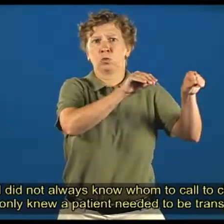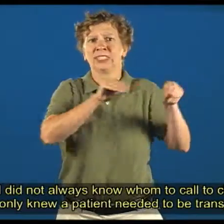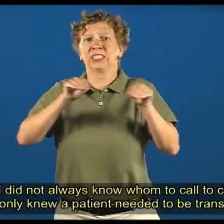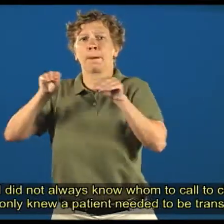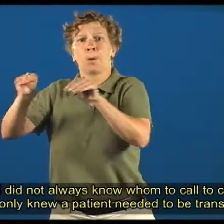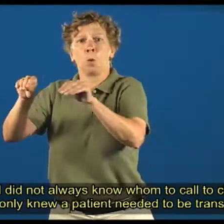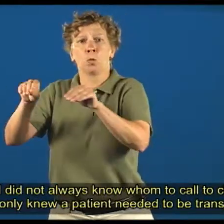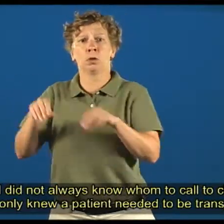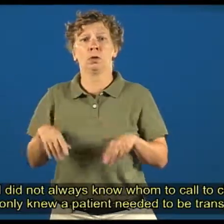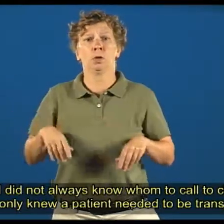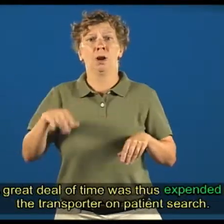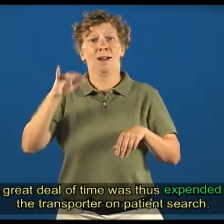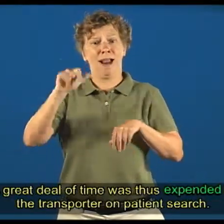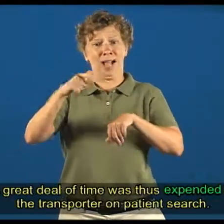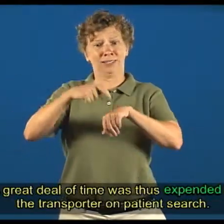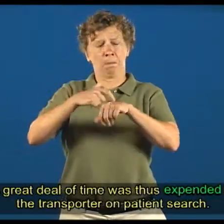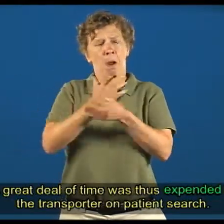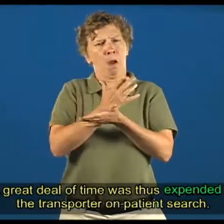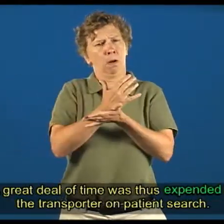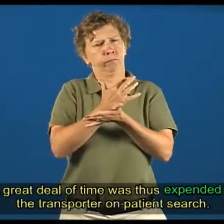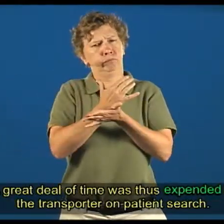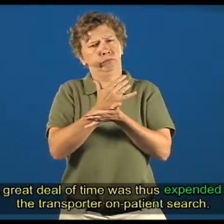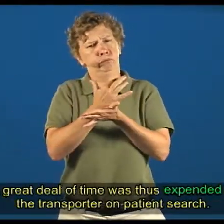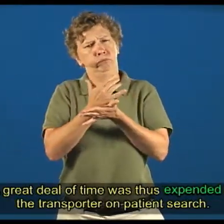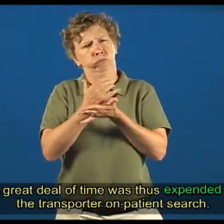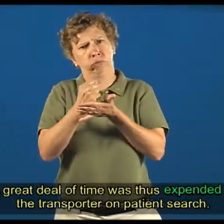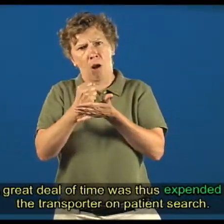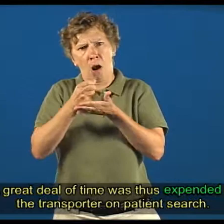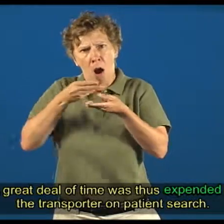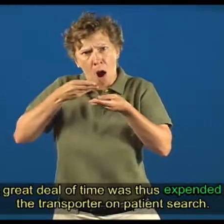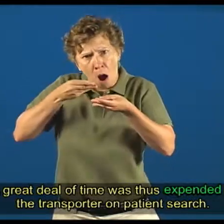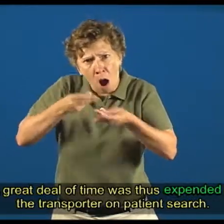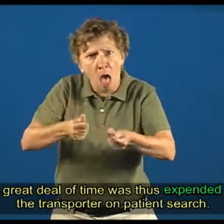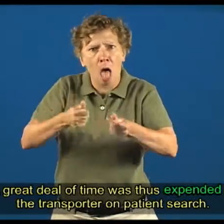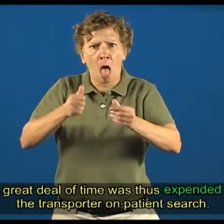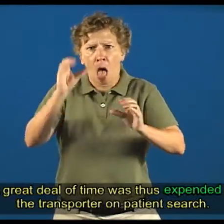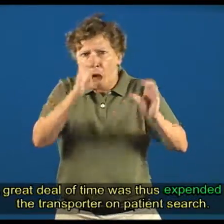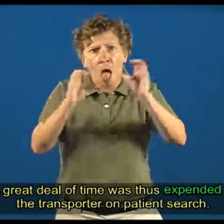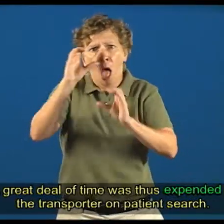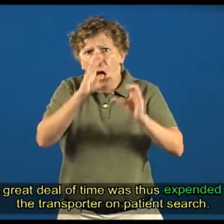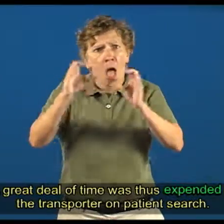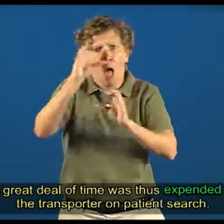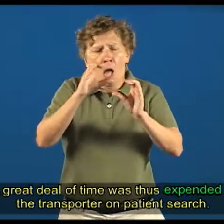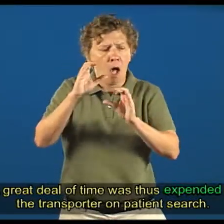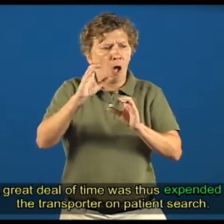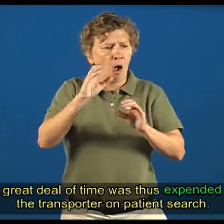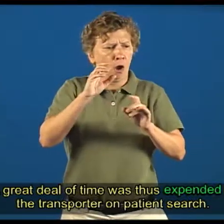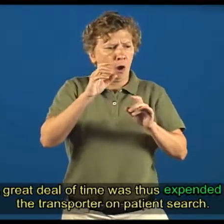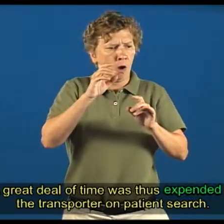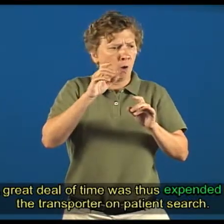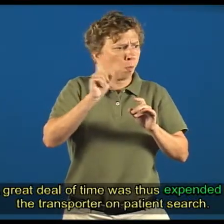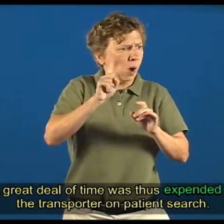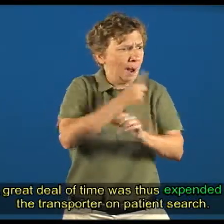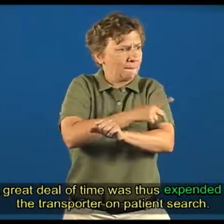transported. A great deal of time was thus expended by the transporter on patient search.